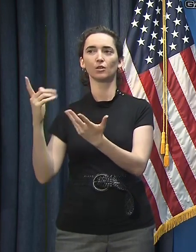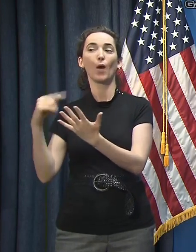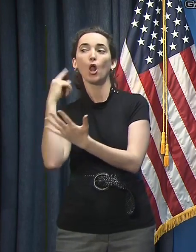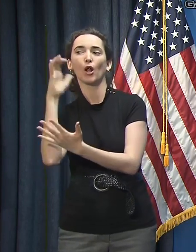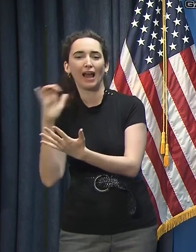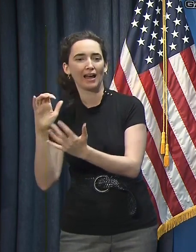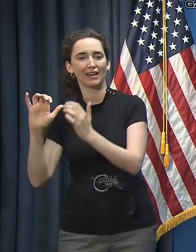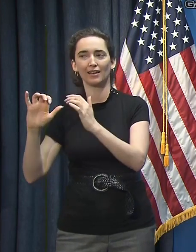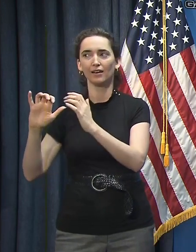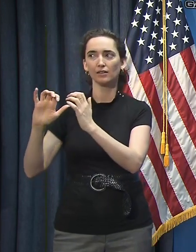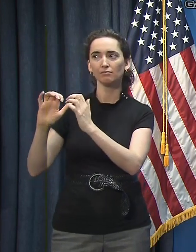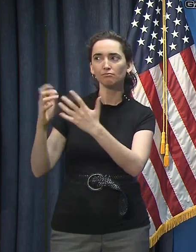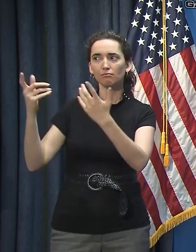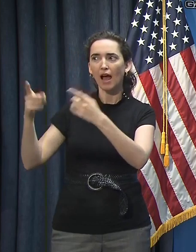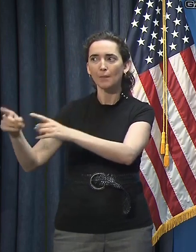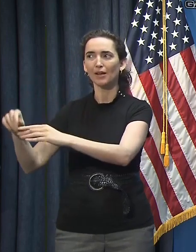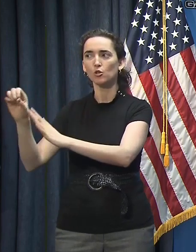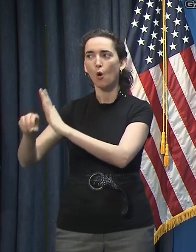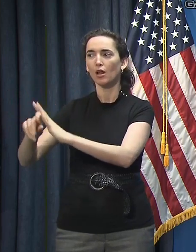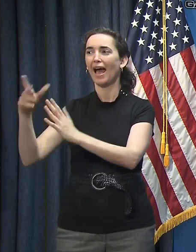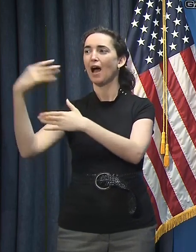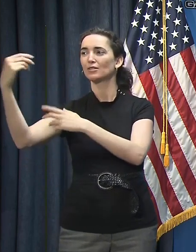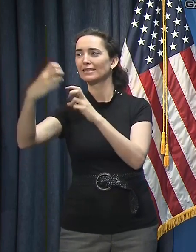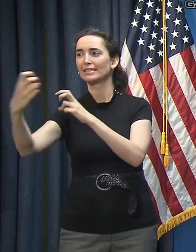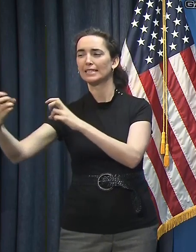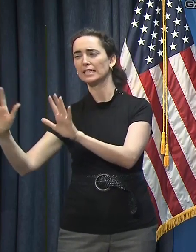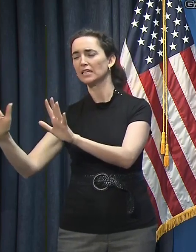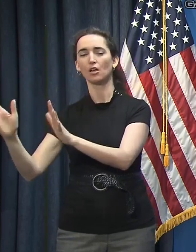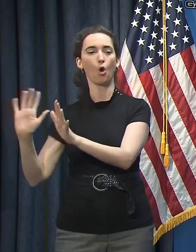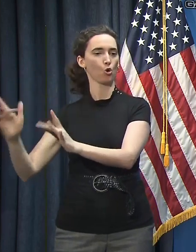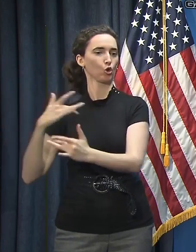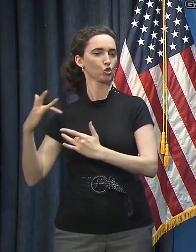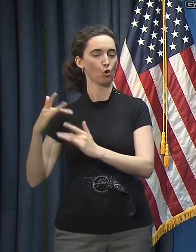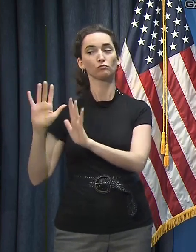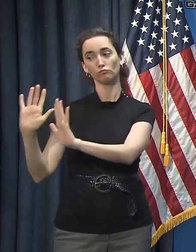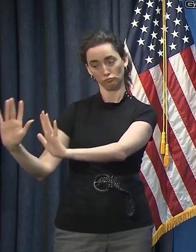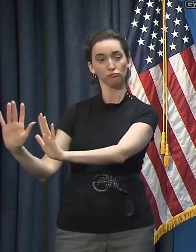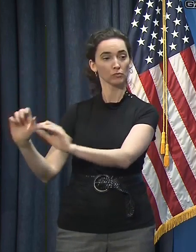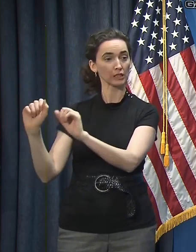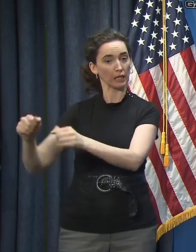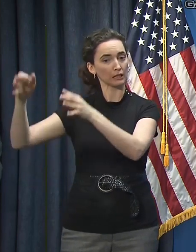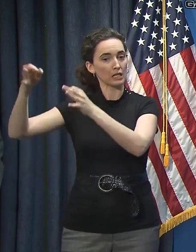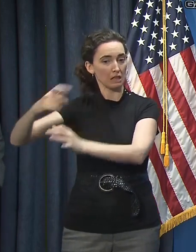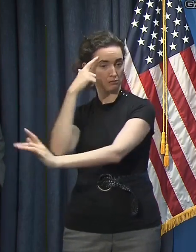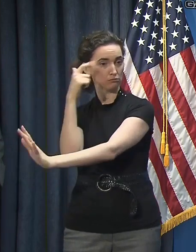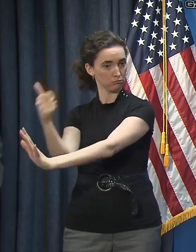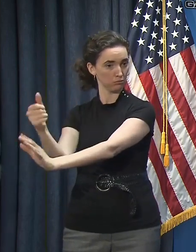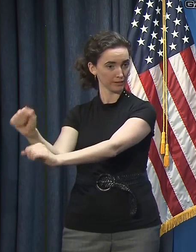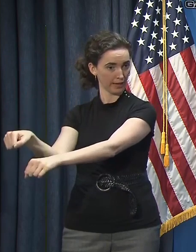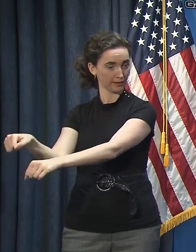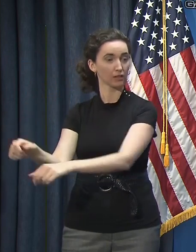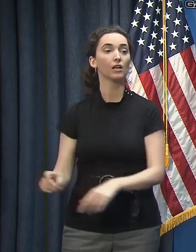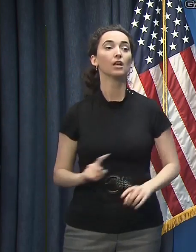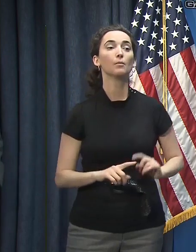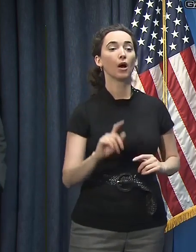and function and so forth with outdoor seating and so forth. With respect to the